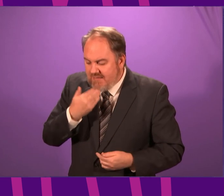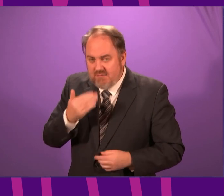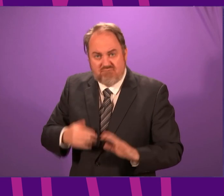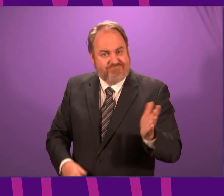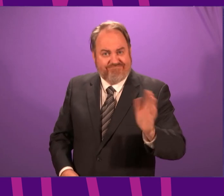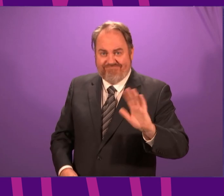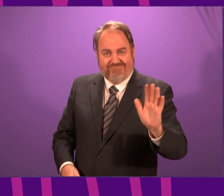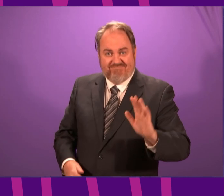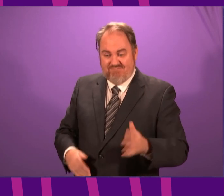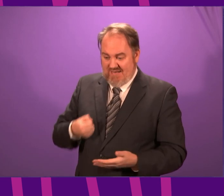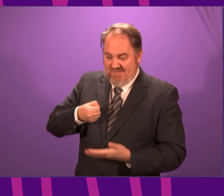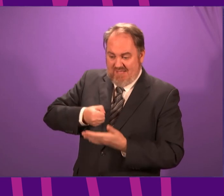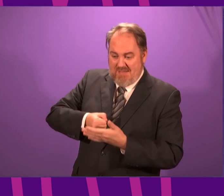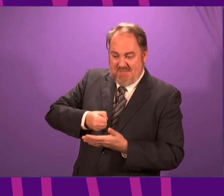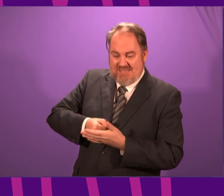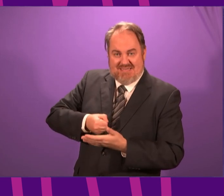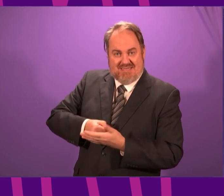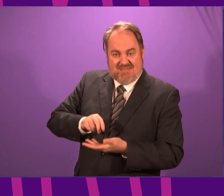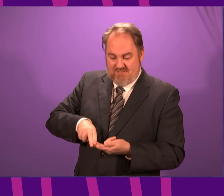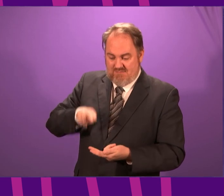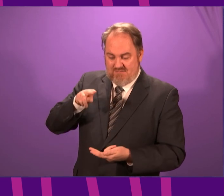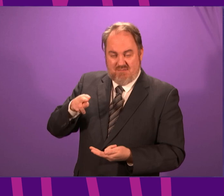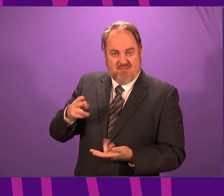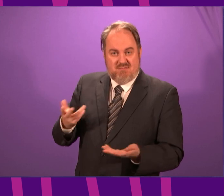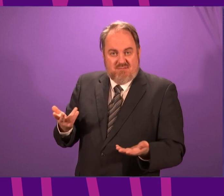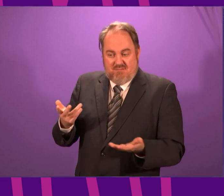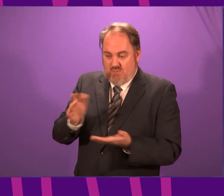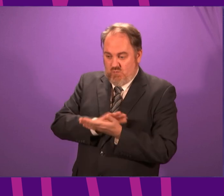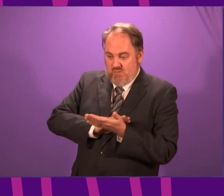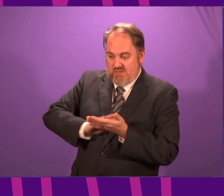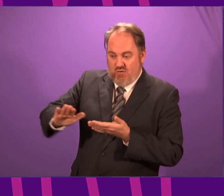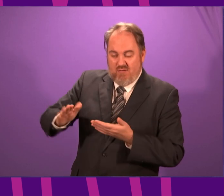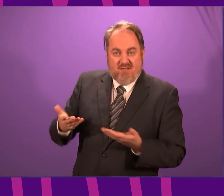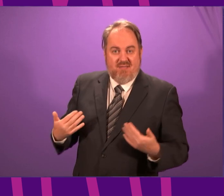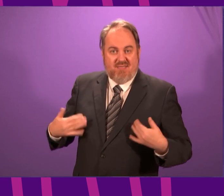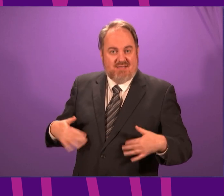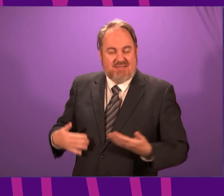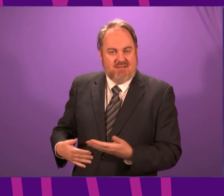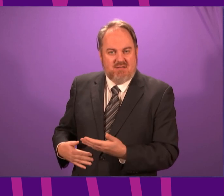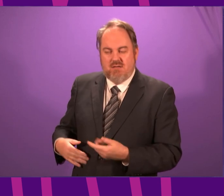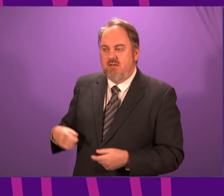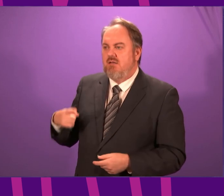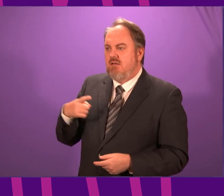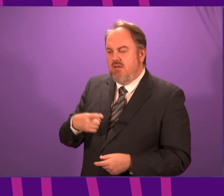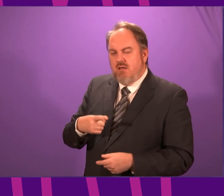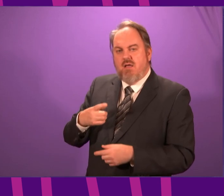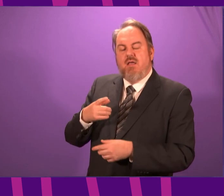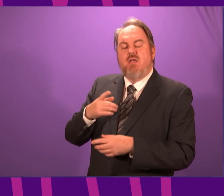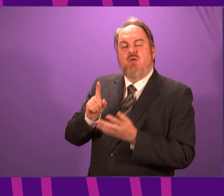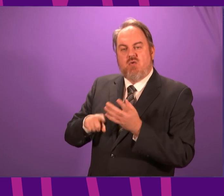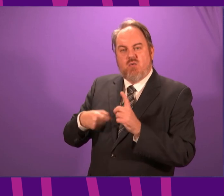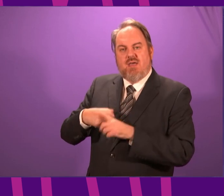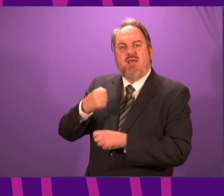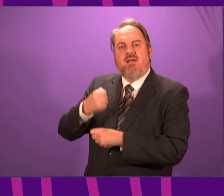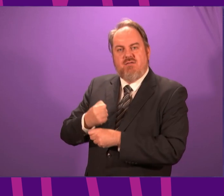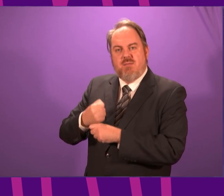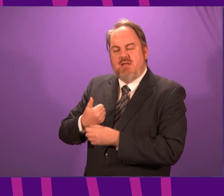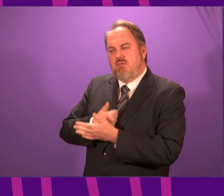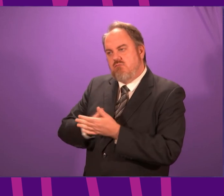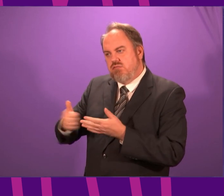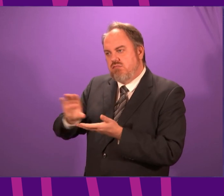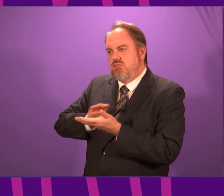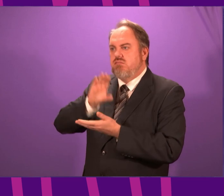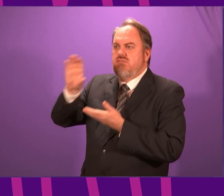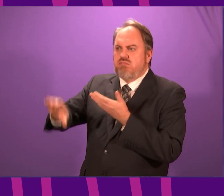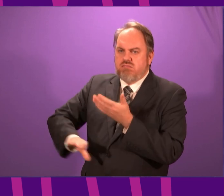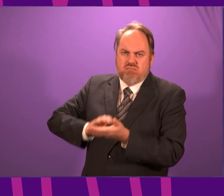understand that the UK government, time after time, has put its hand in its pockets to provide a huge amount